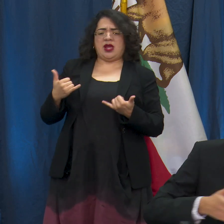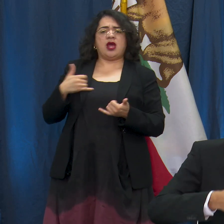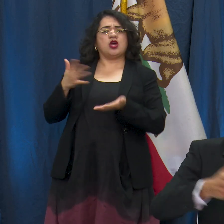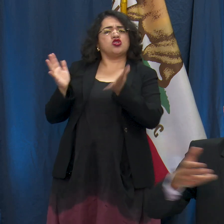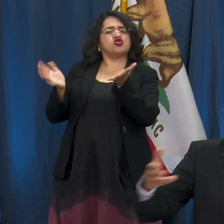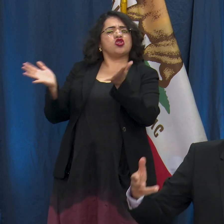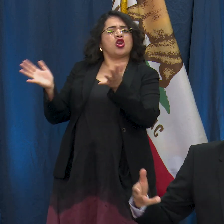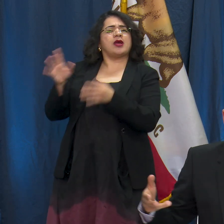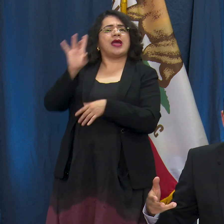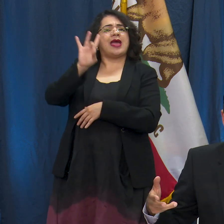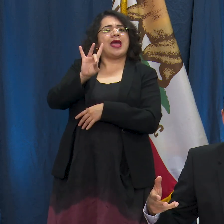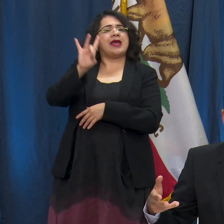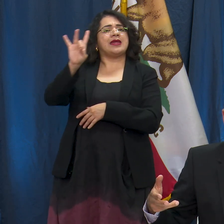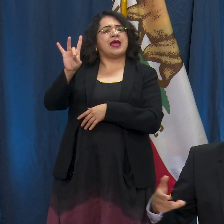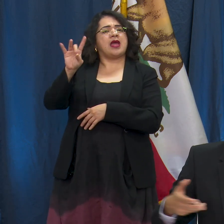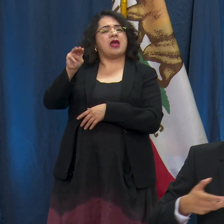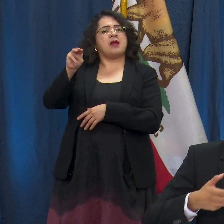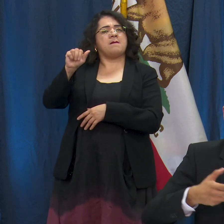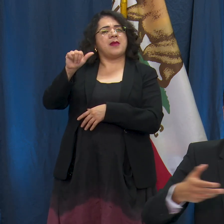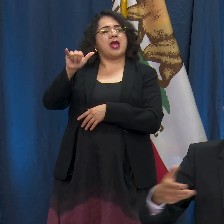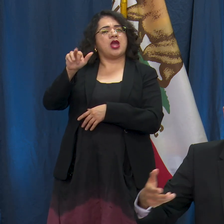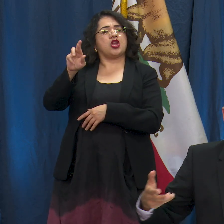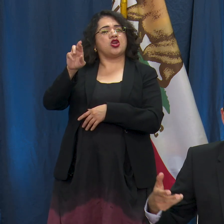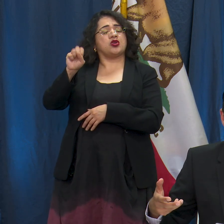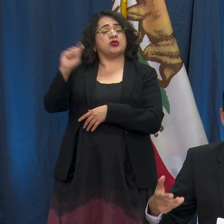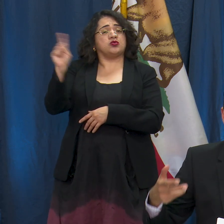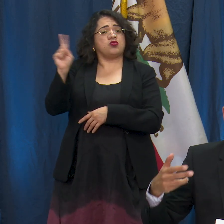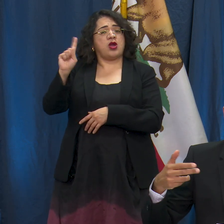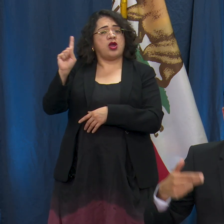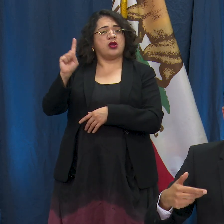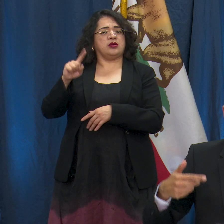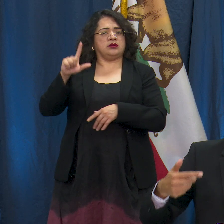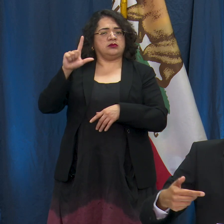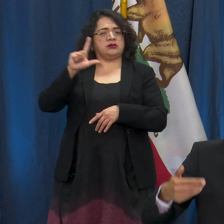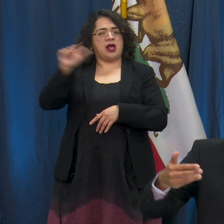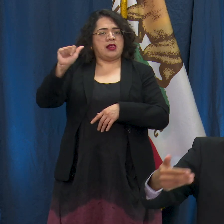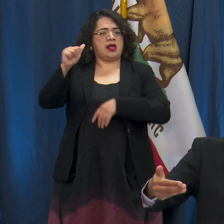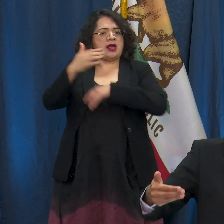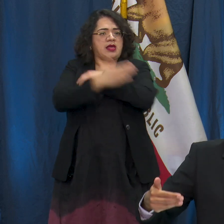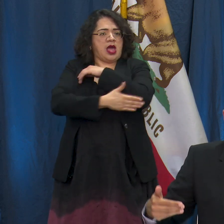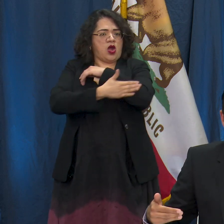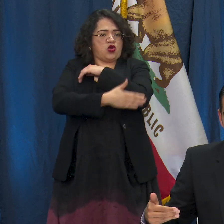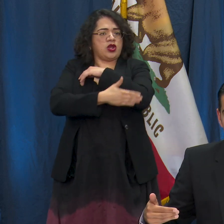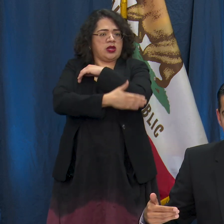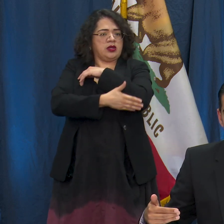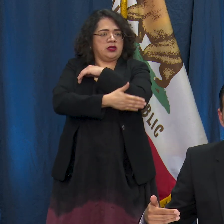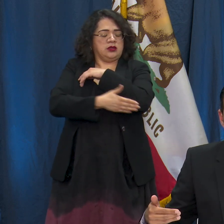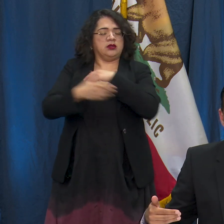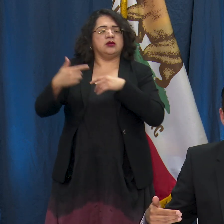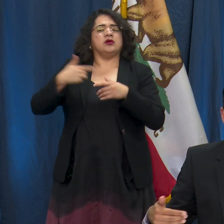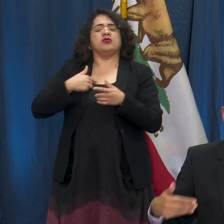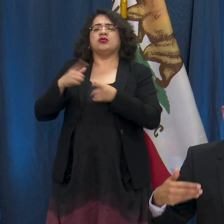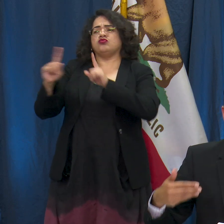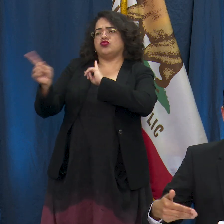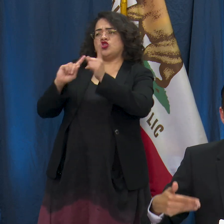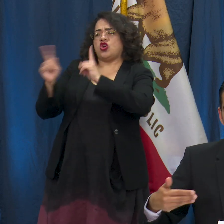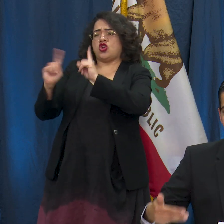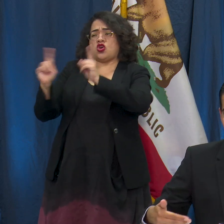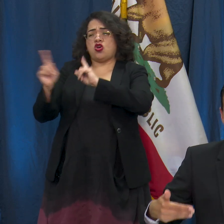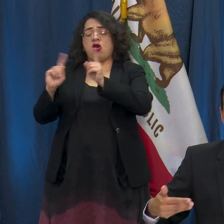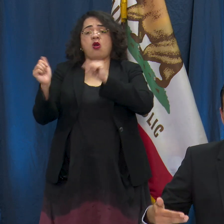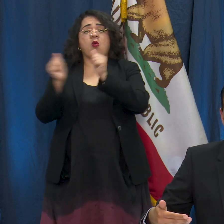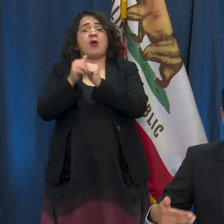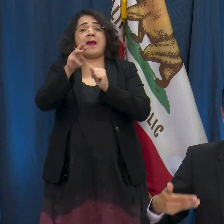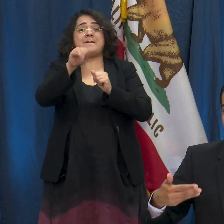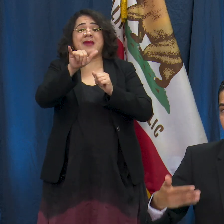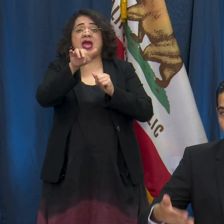of every city in LA County. We are all working together along with the governor and all the mayors of California to do this in a way